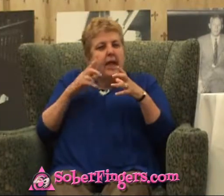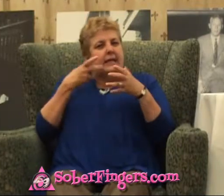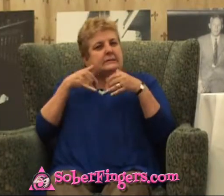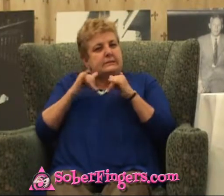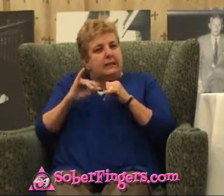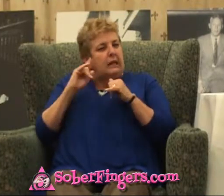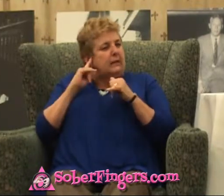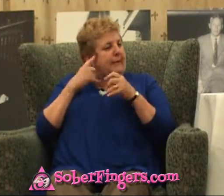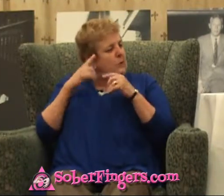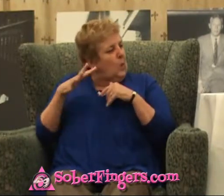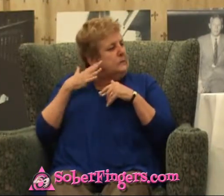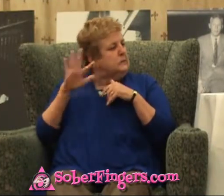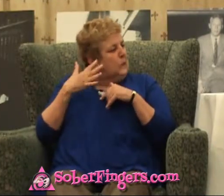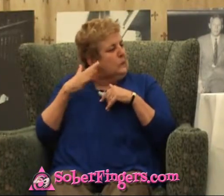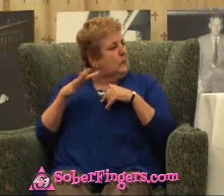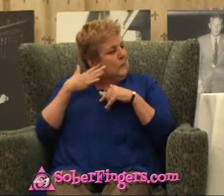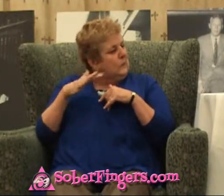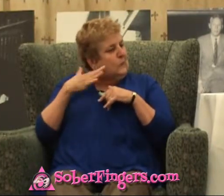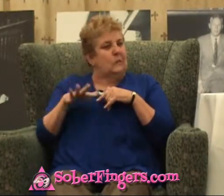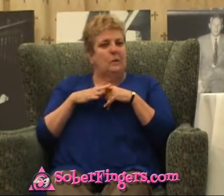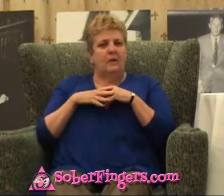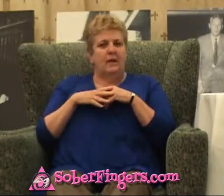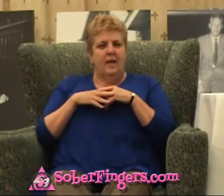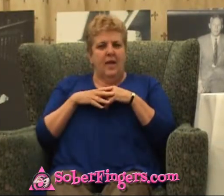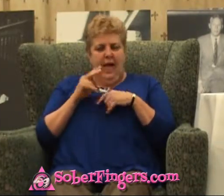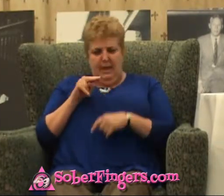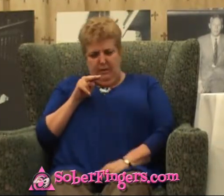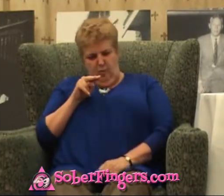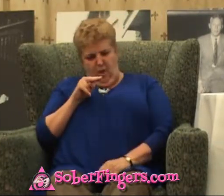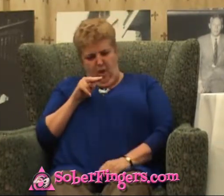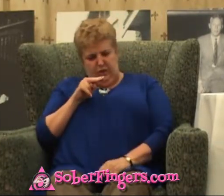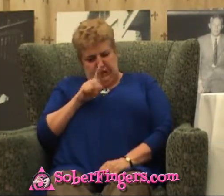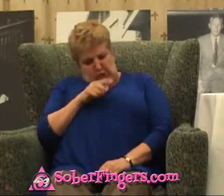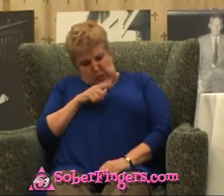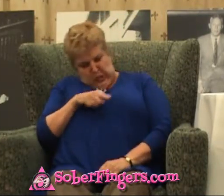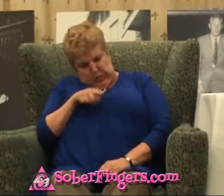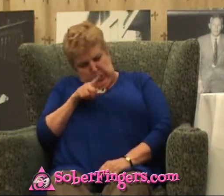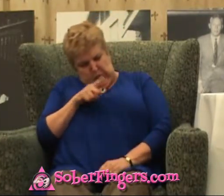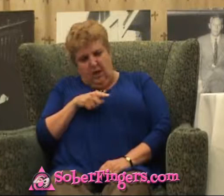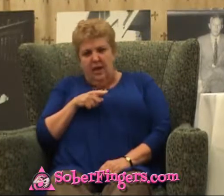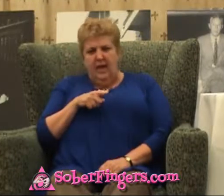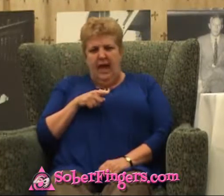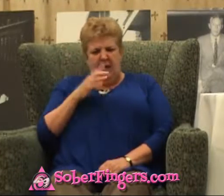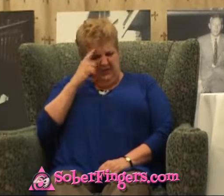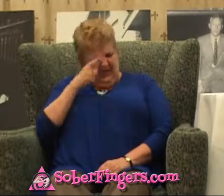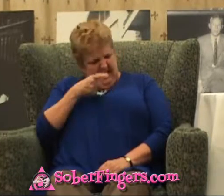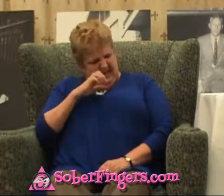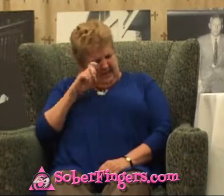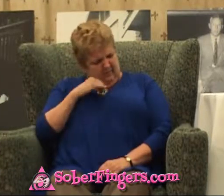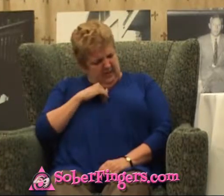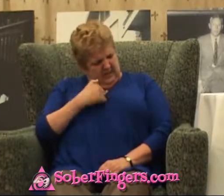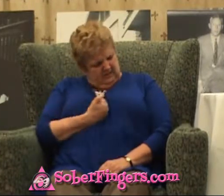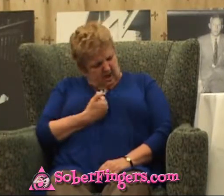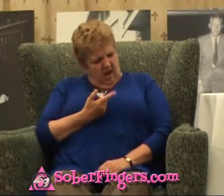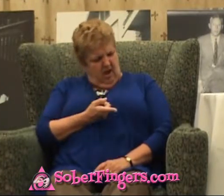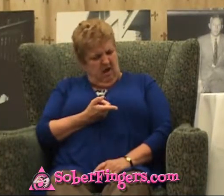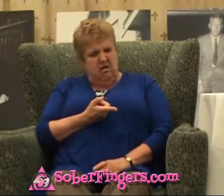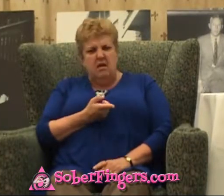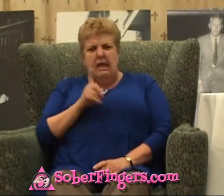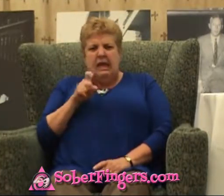hamster and thinking, he has got to be exhausted. When is he going to stop doing that? He has to have blisters on his little hamster feet.